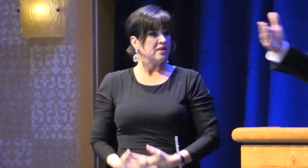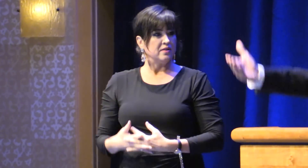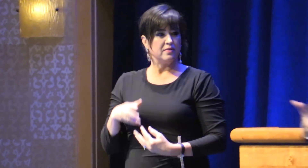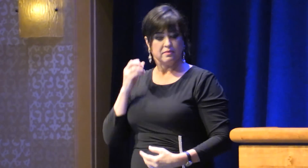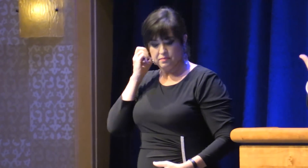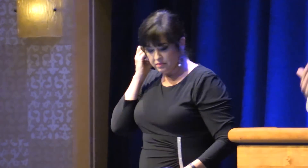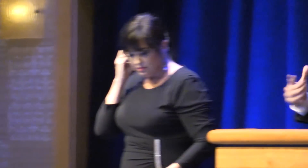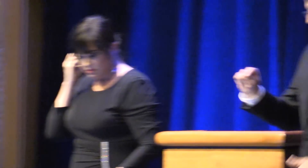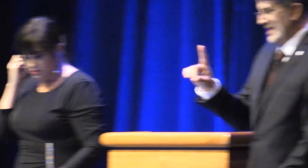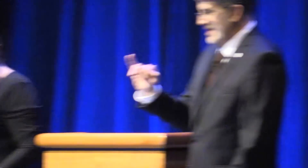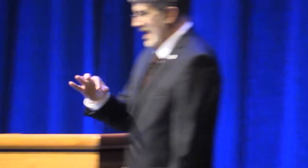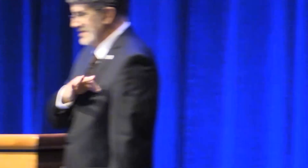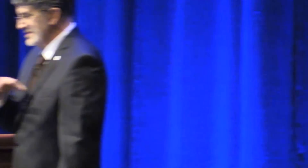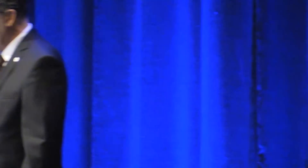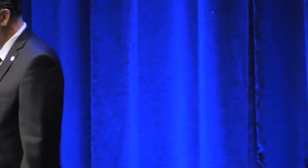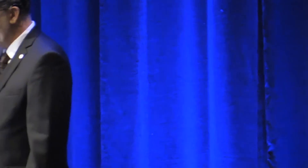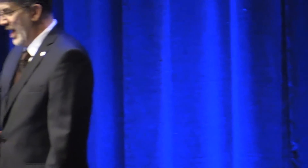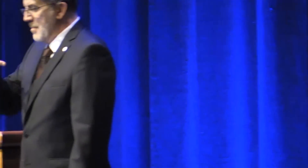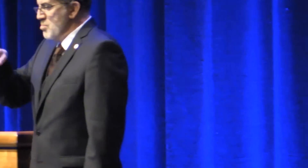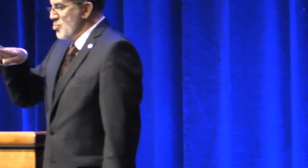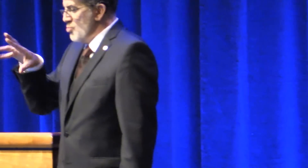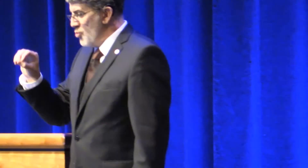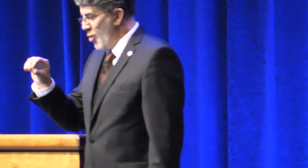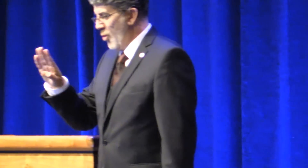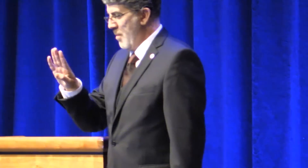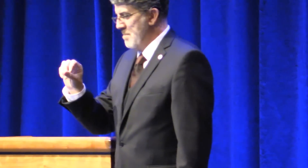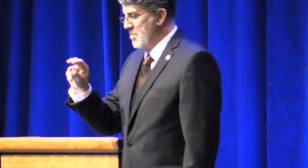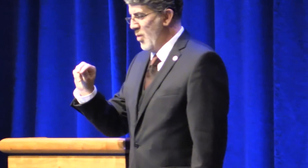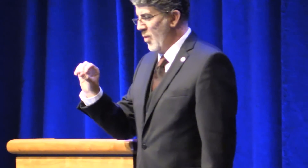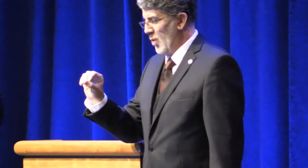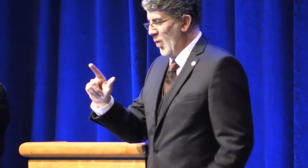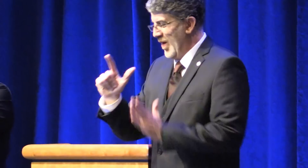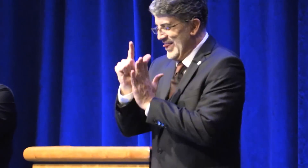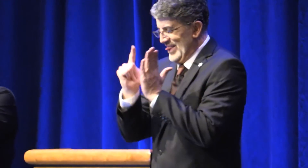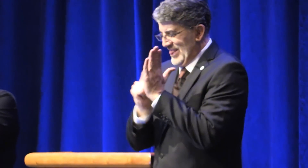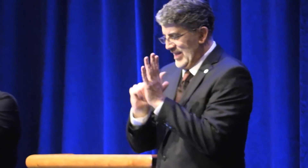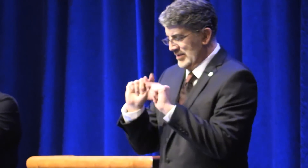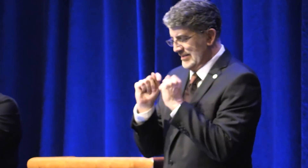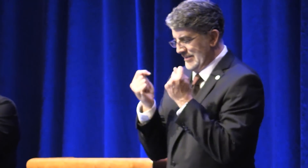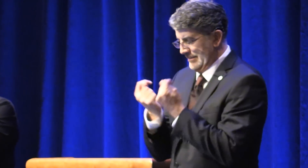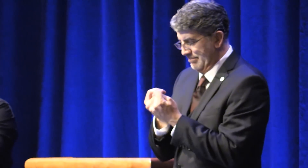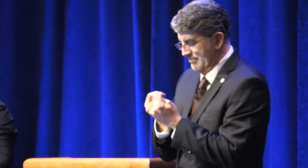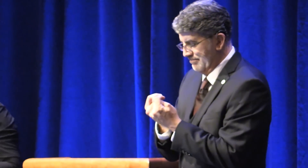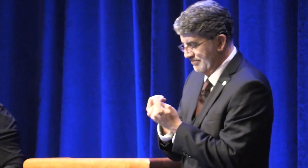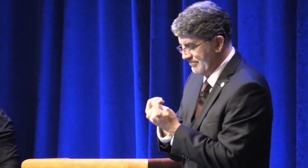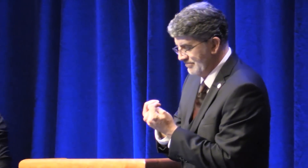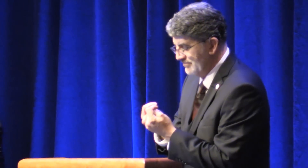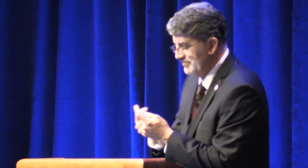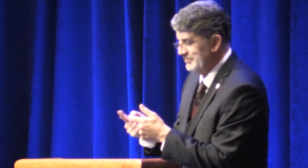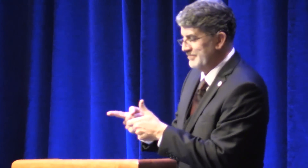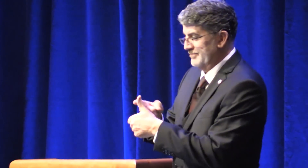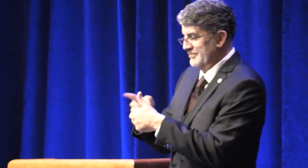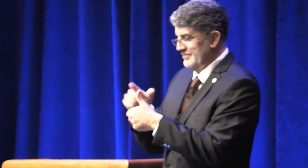It is an honor to welcome the current TDI staff and pro bono legal